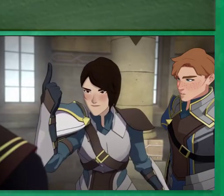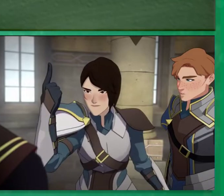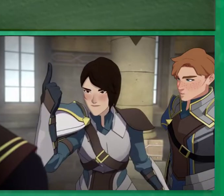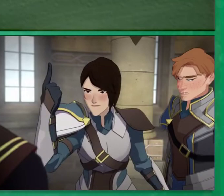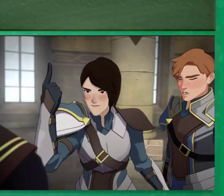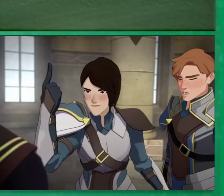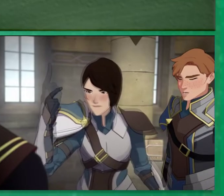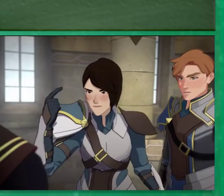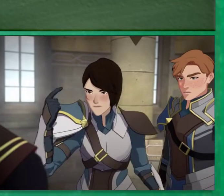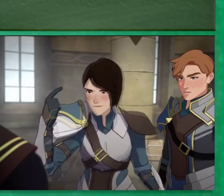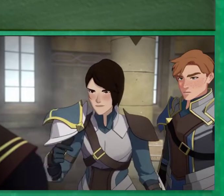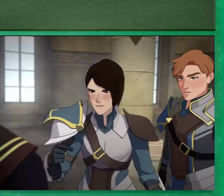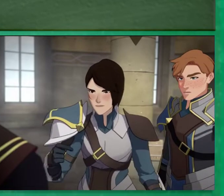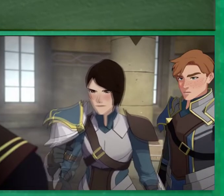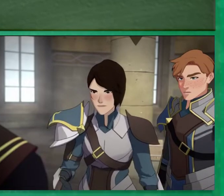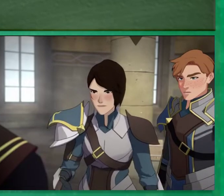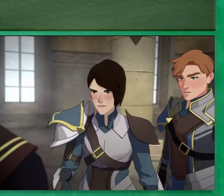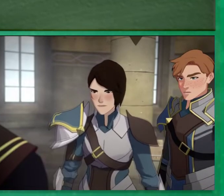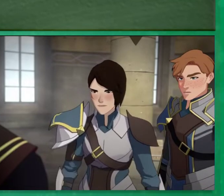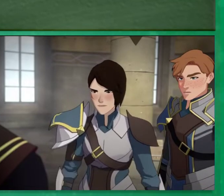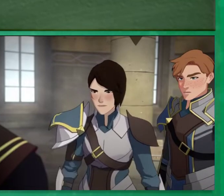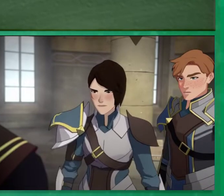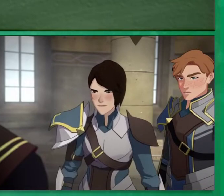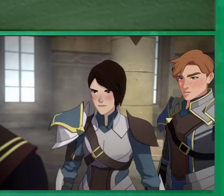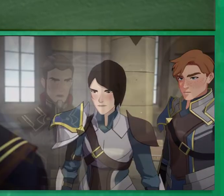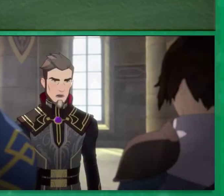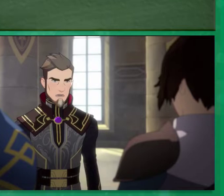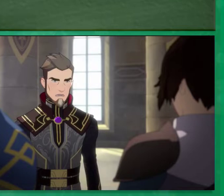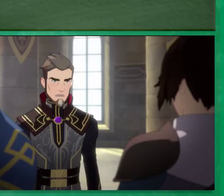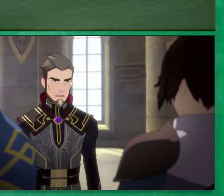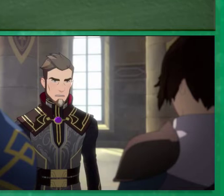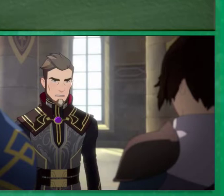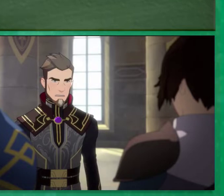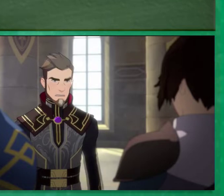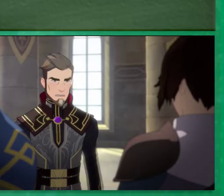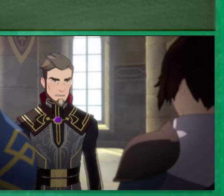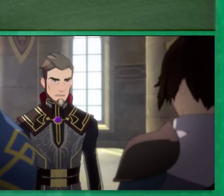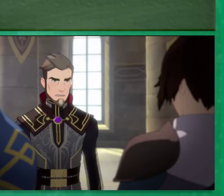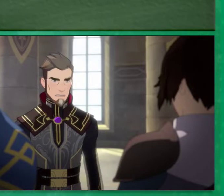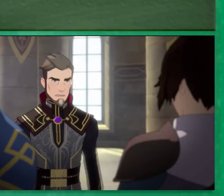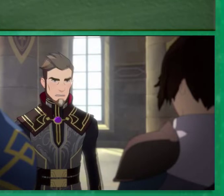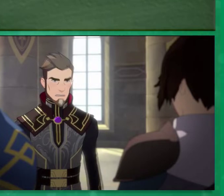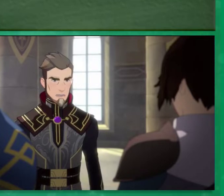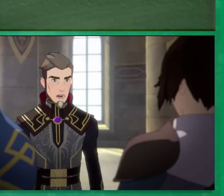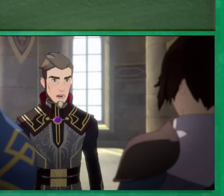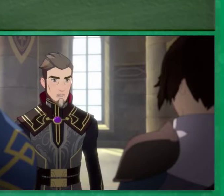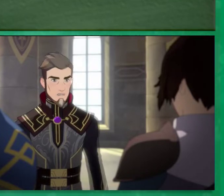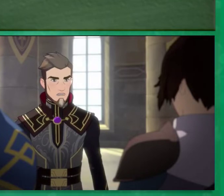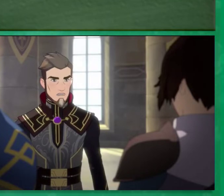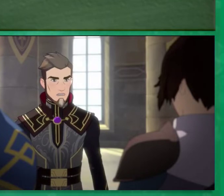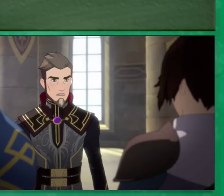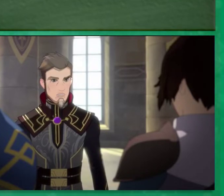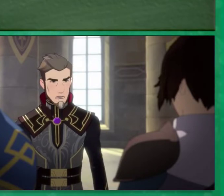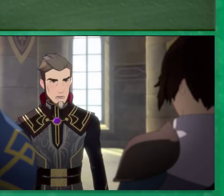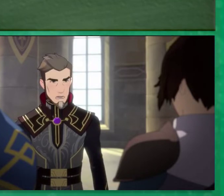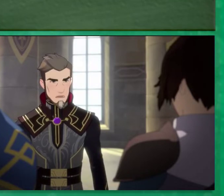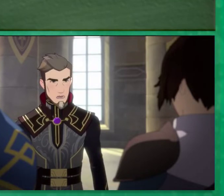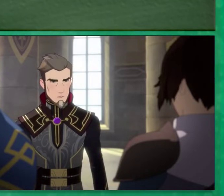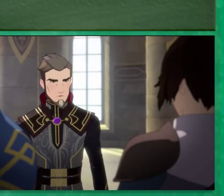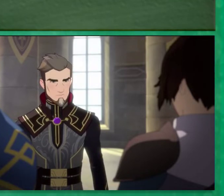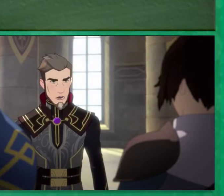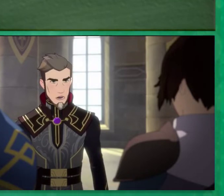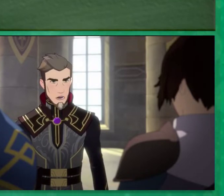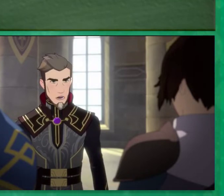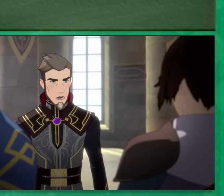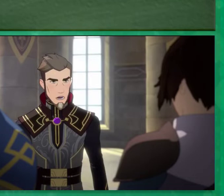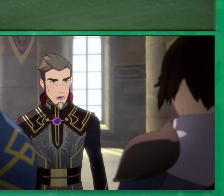there. Border? Punk. I did. I love the way she signs. My